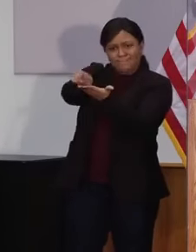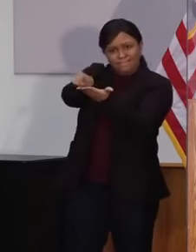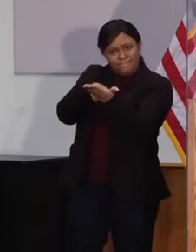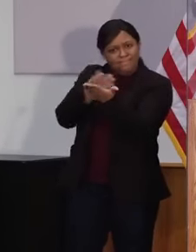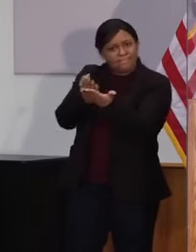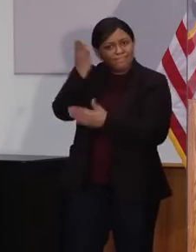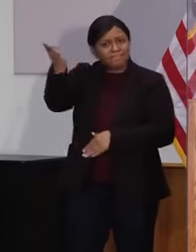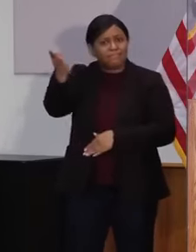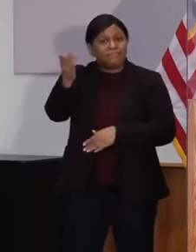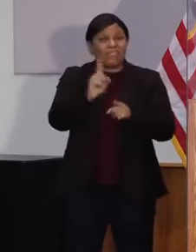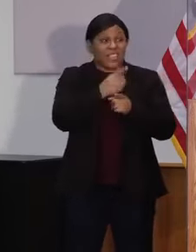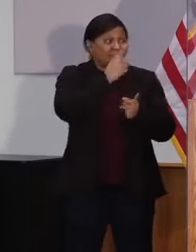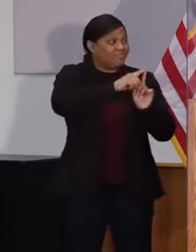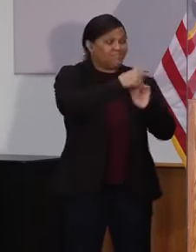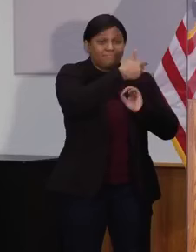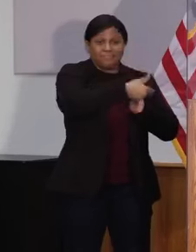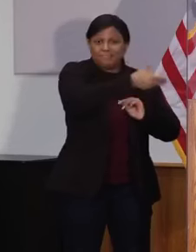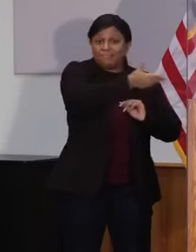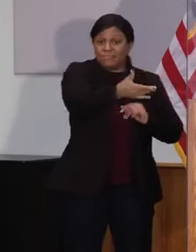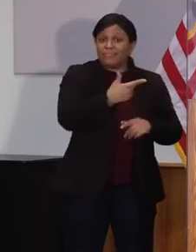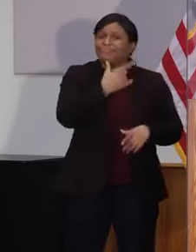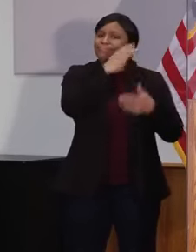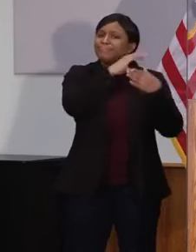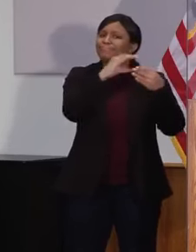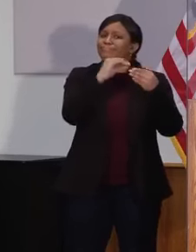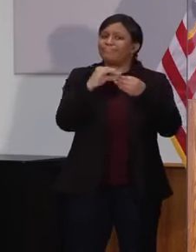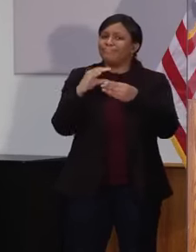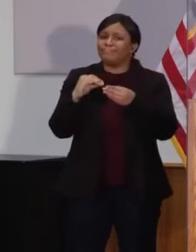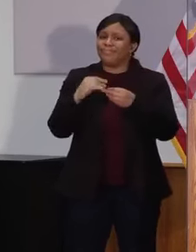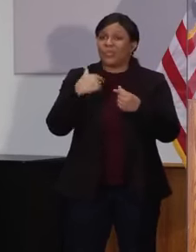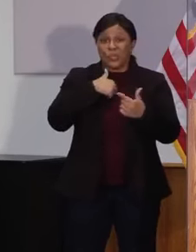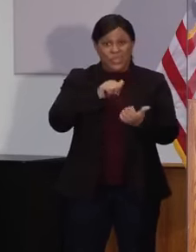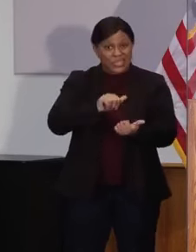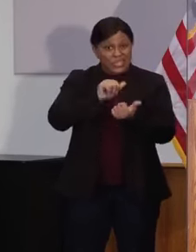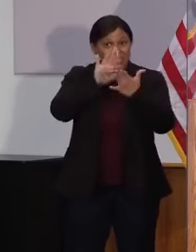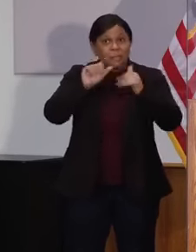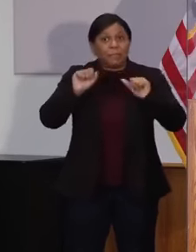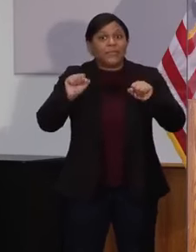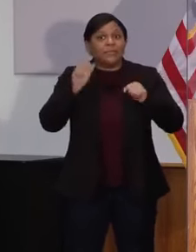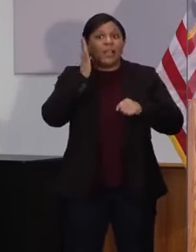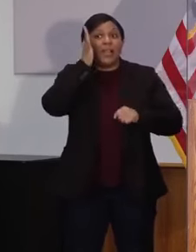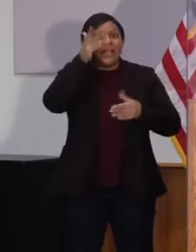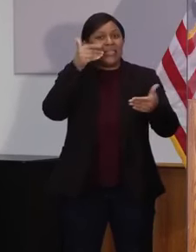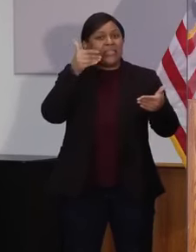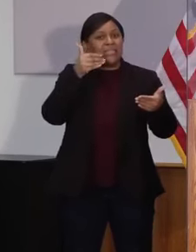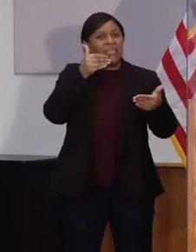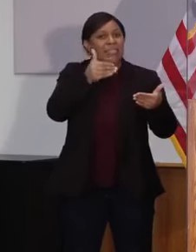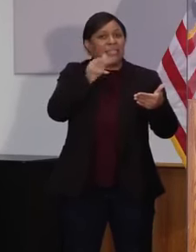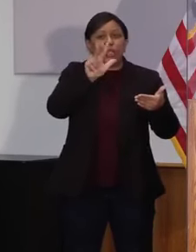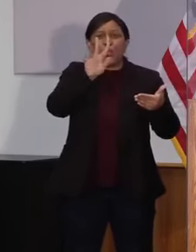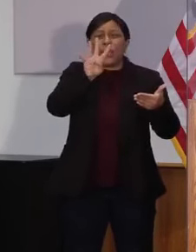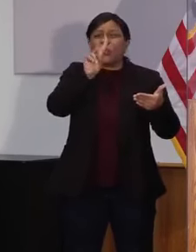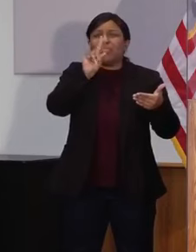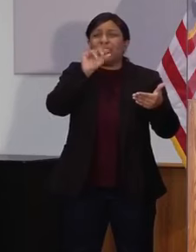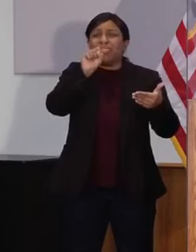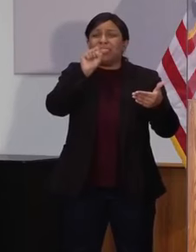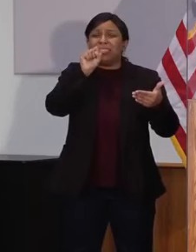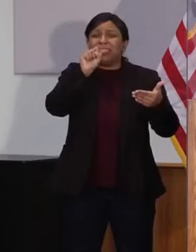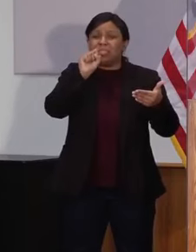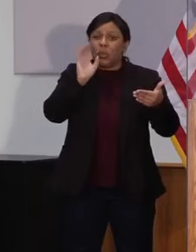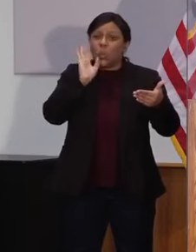have said, we face a potentially serious situation in the coming weeks and months. And we've been here before.